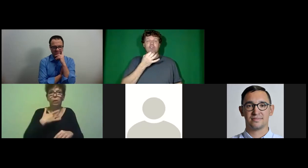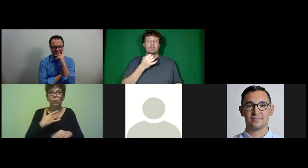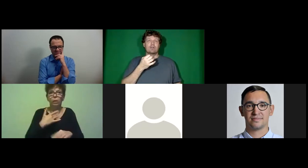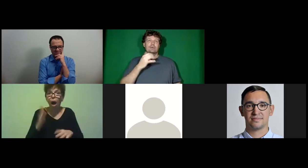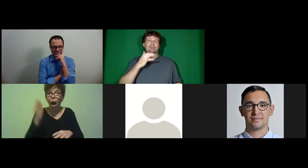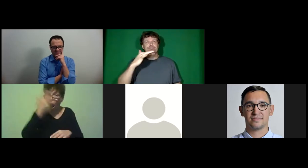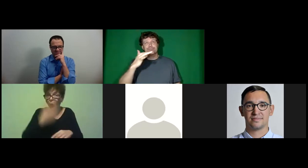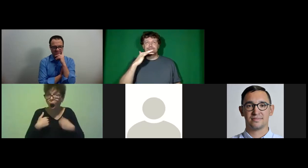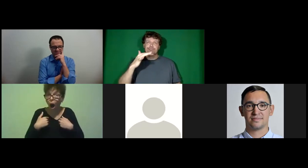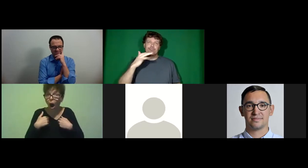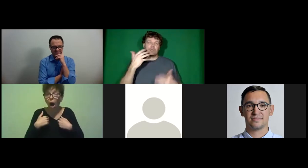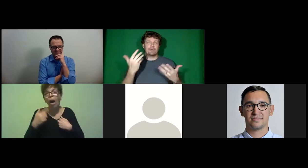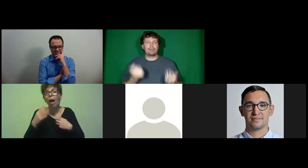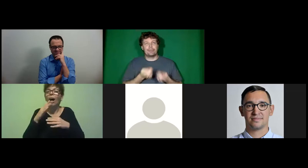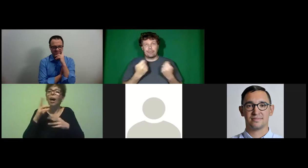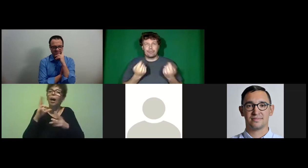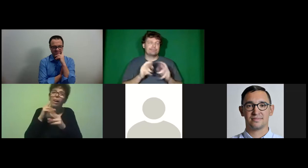Uh-huh. The coaches always tell me,